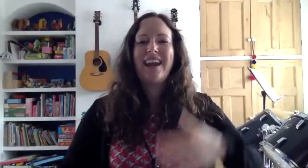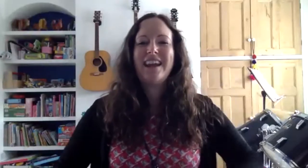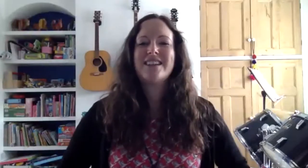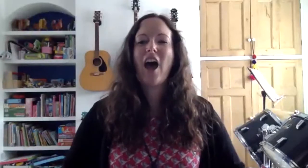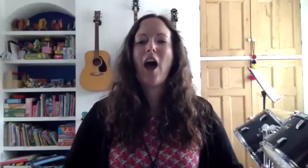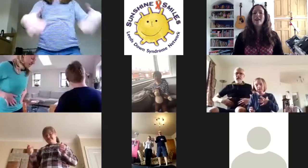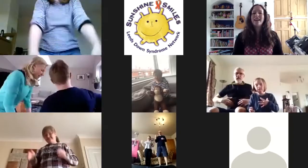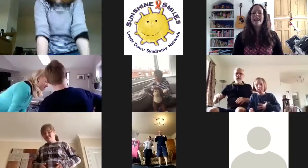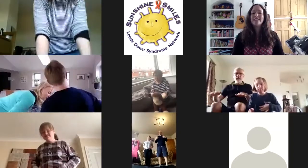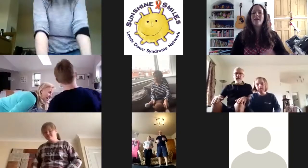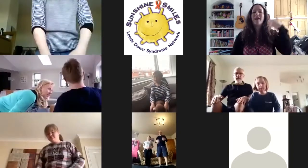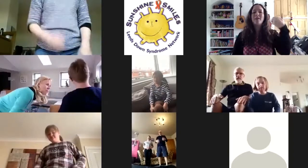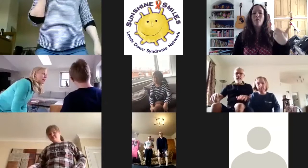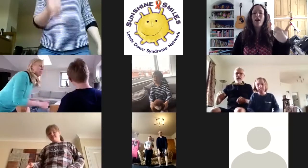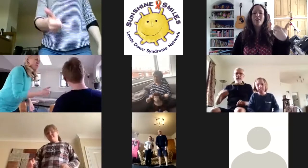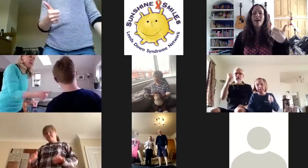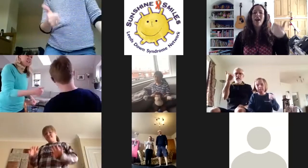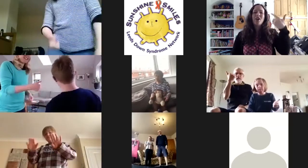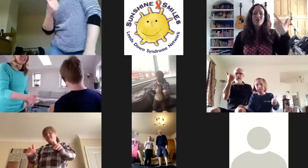1, 2, 3, tummy, knees, baby,